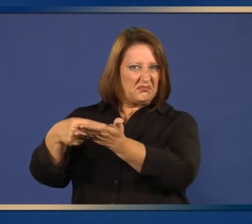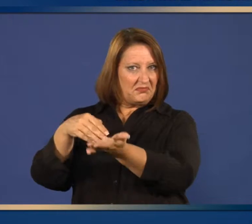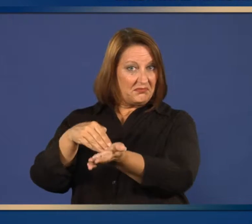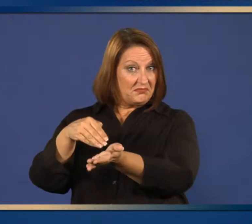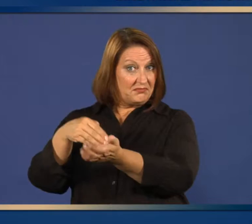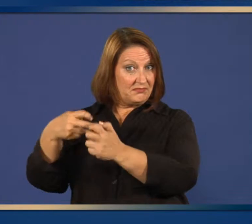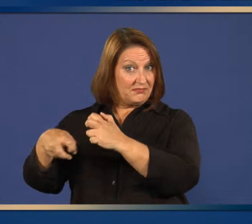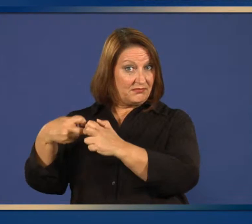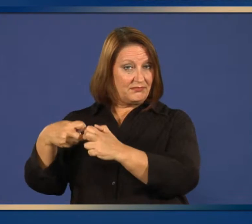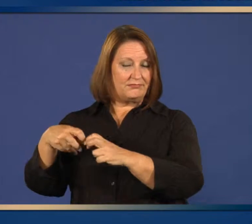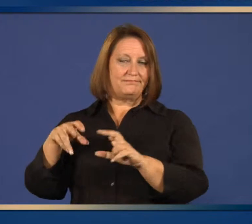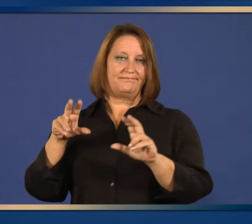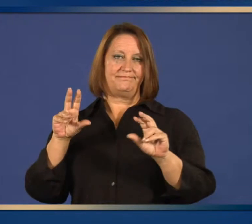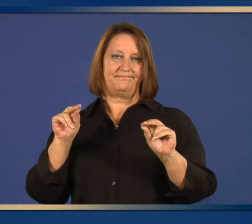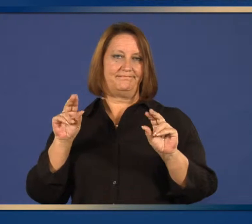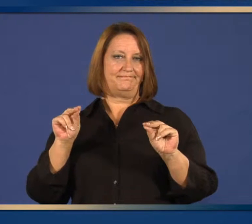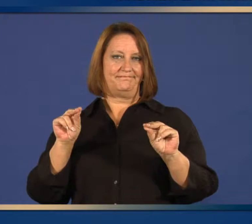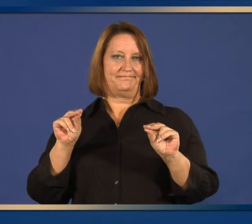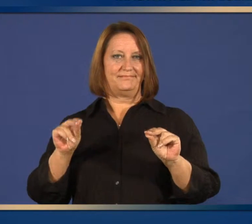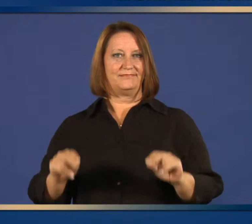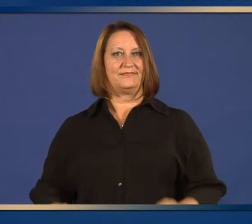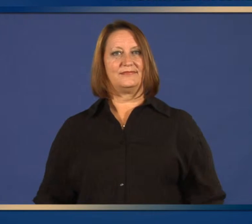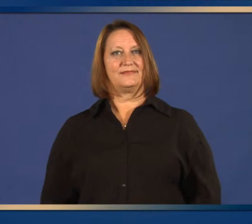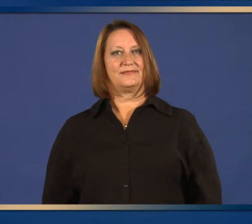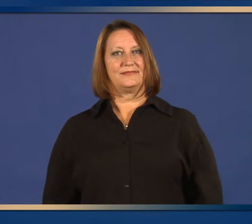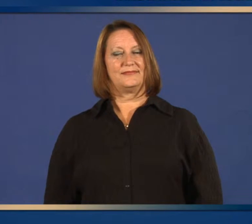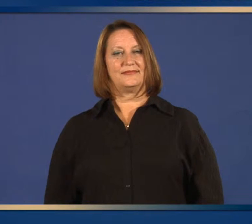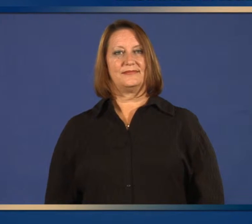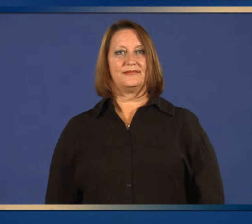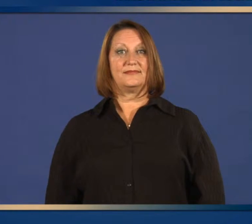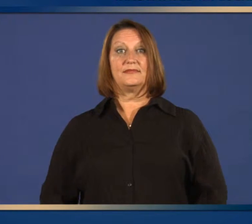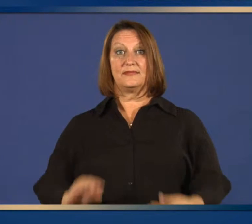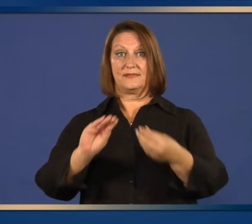VAERS does not provide medical advice.